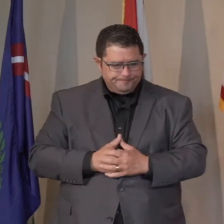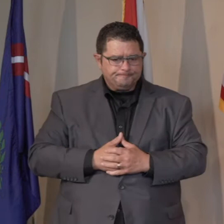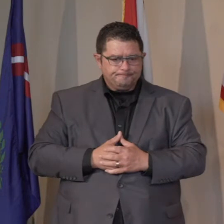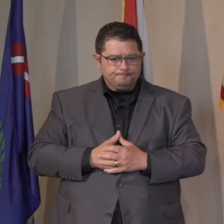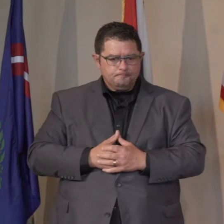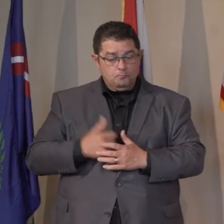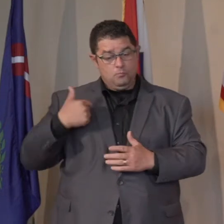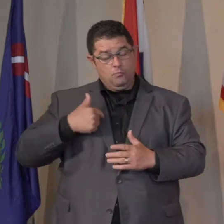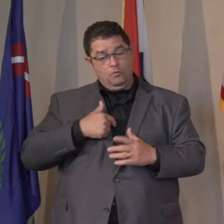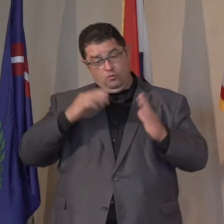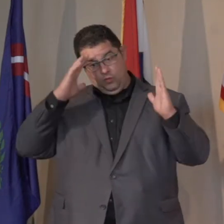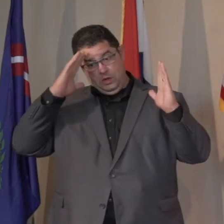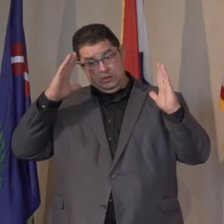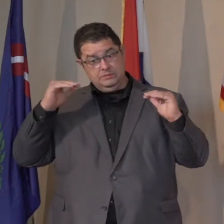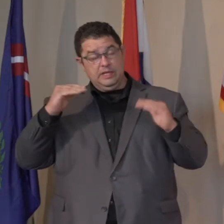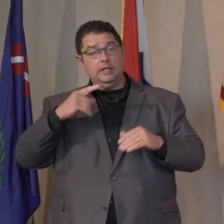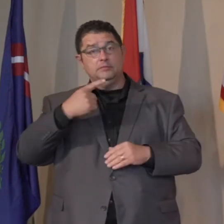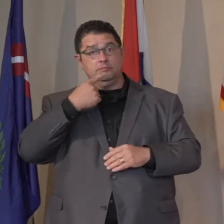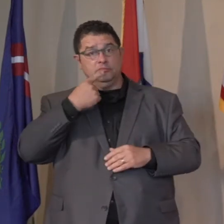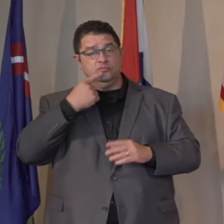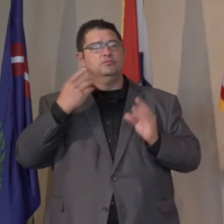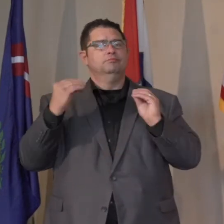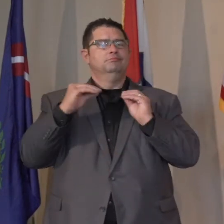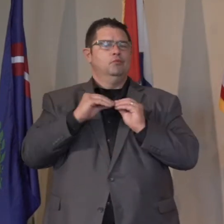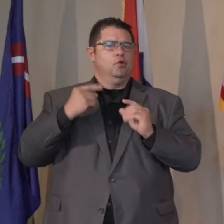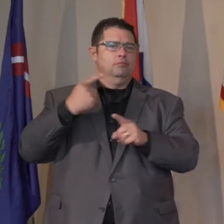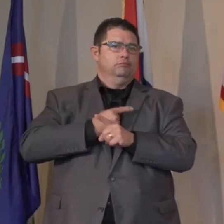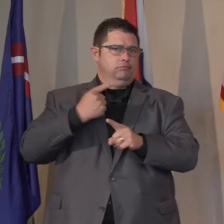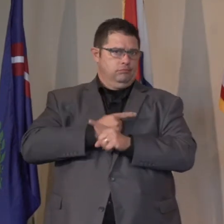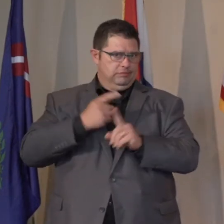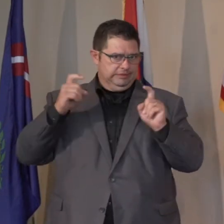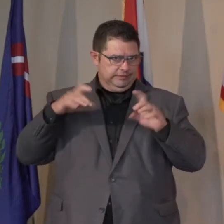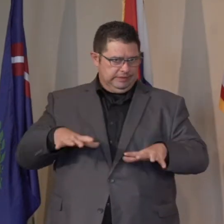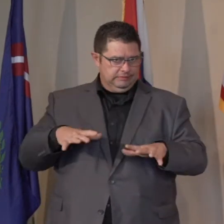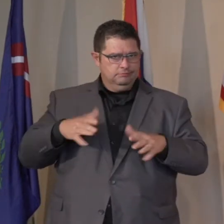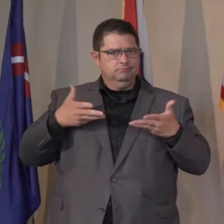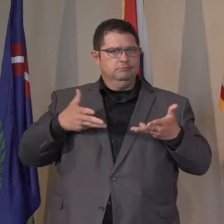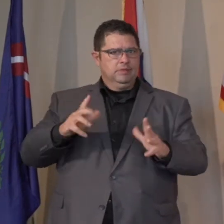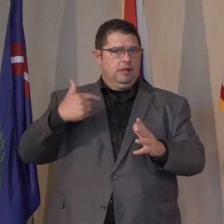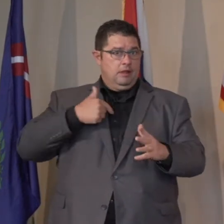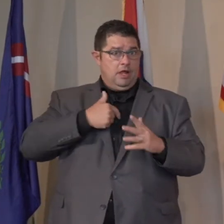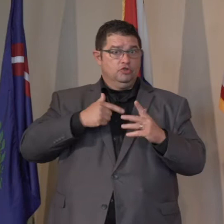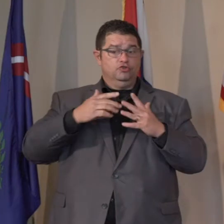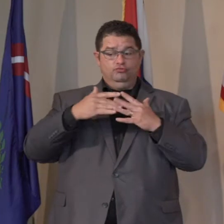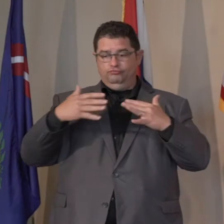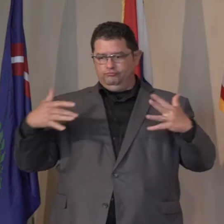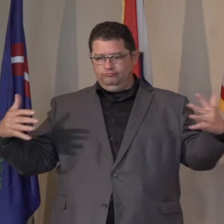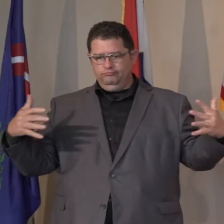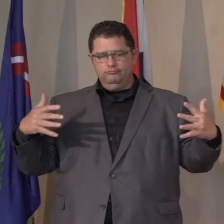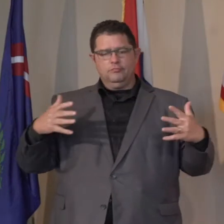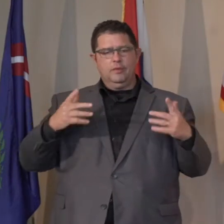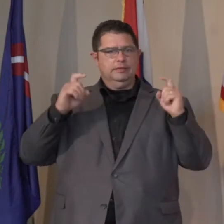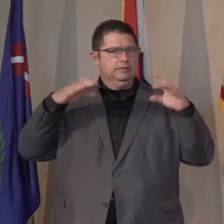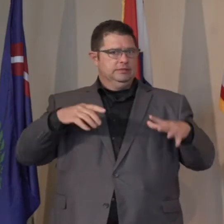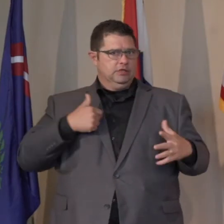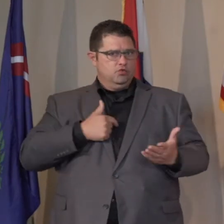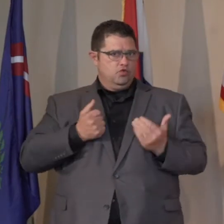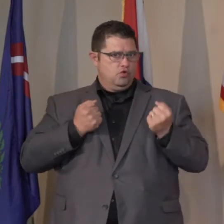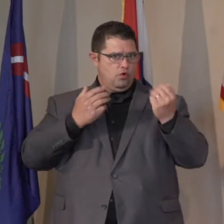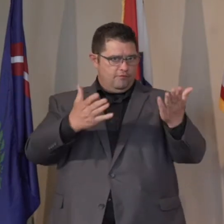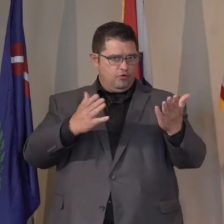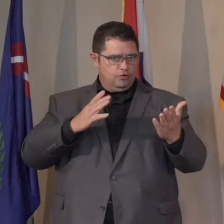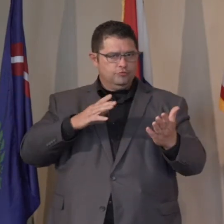saliva test will be a more common testing tool and will allow us to diversify the types of tests that we offer in our public health